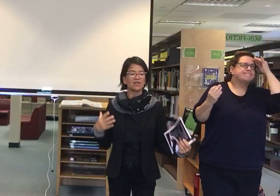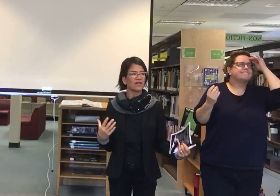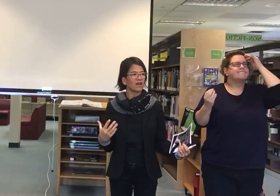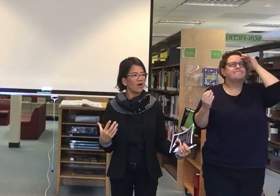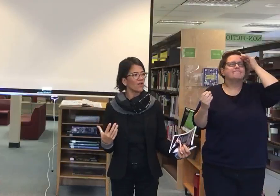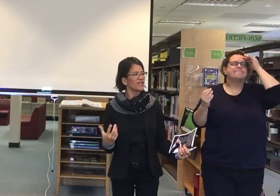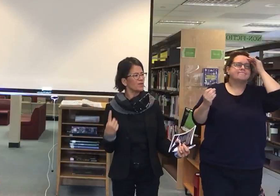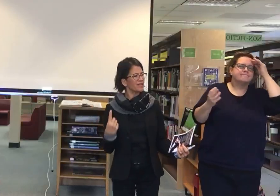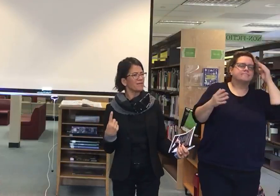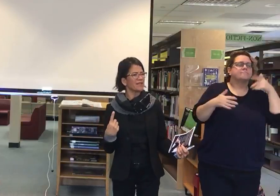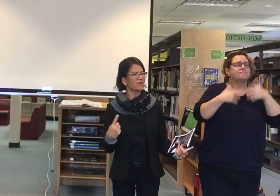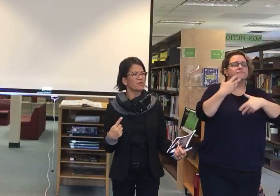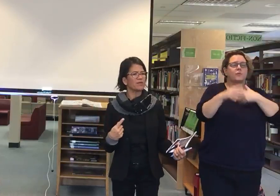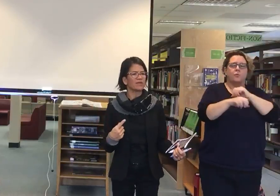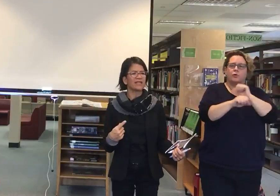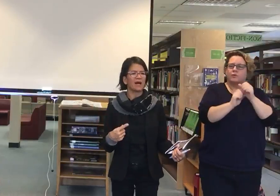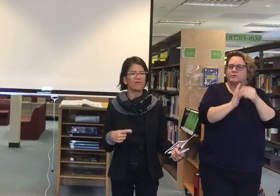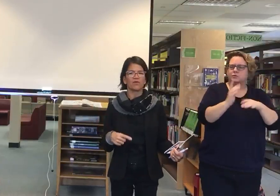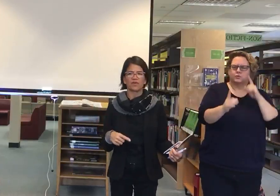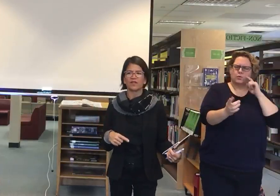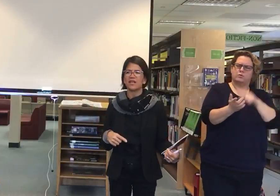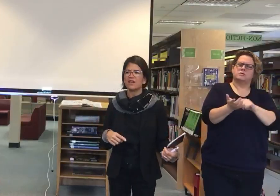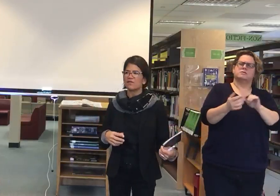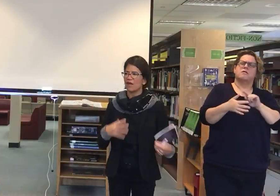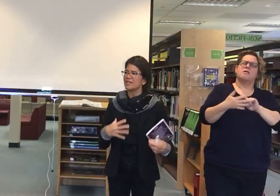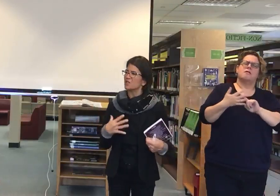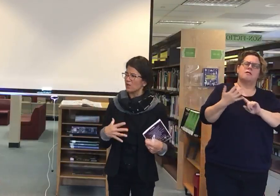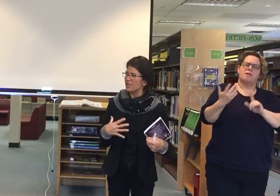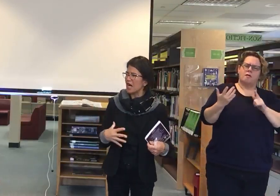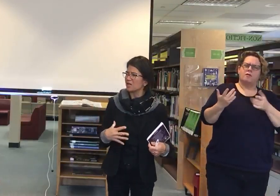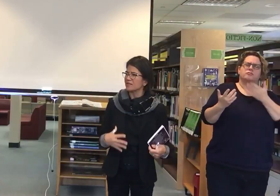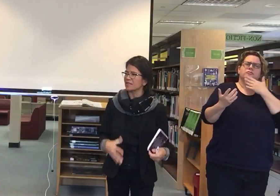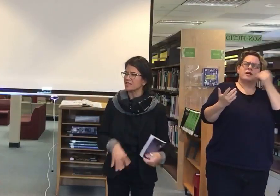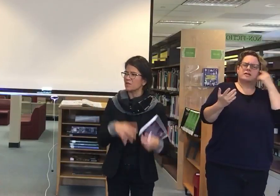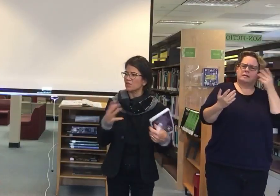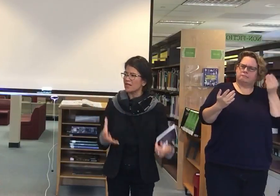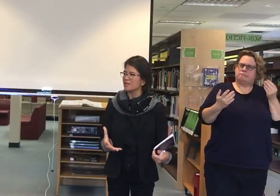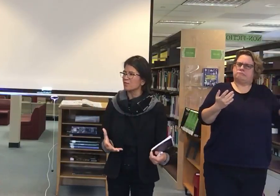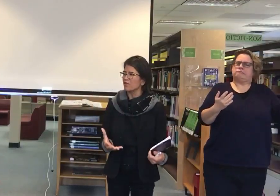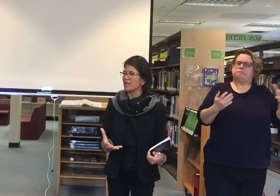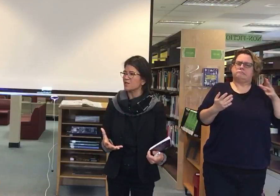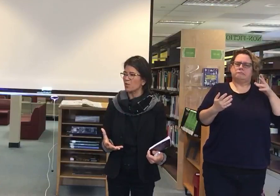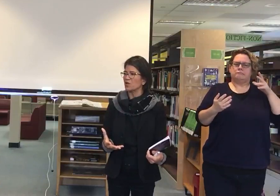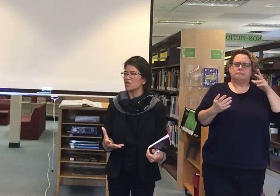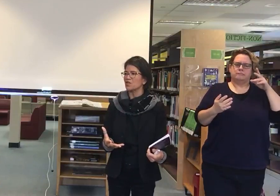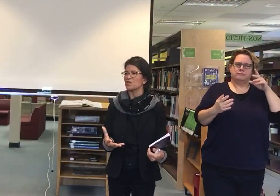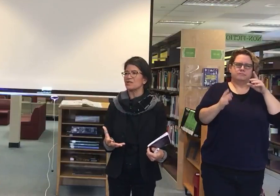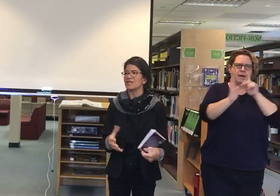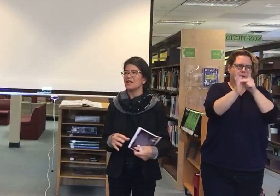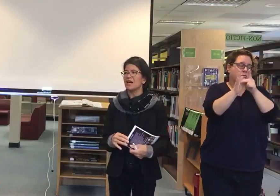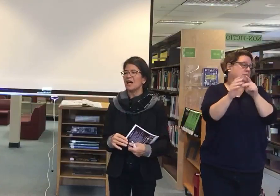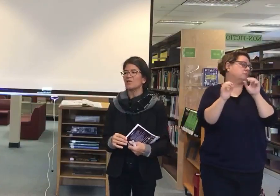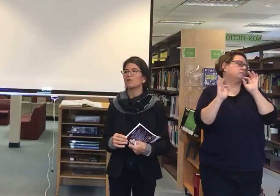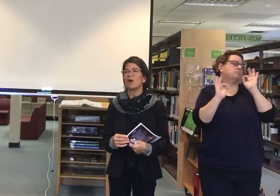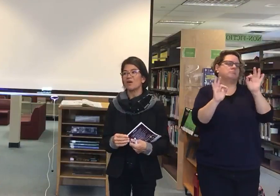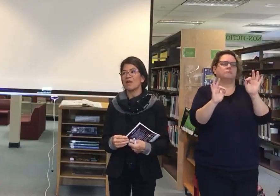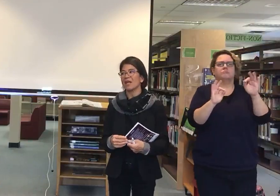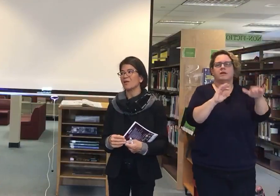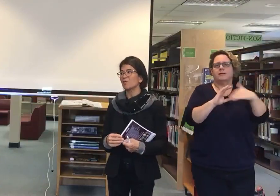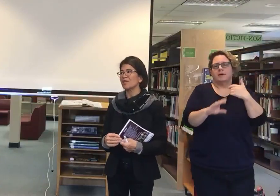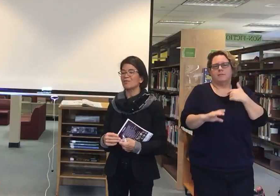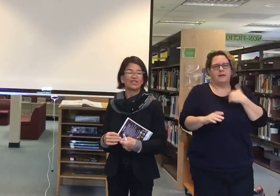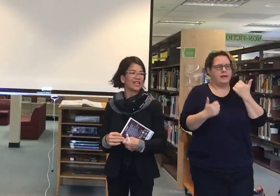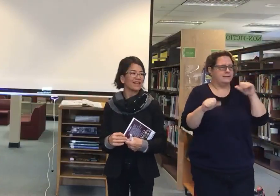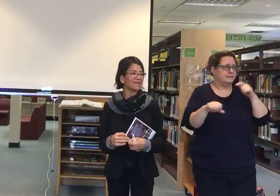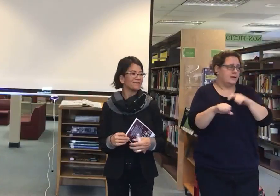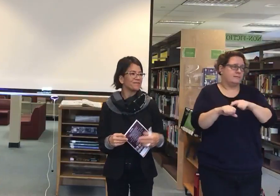in your mind and you think, oh, this would be something that would be really helpful for us to sort of tackle, to address and provide support to students, we welcome that,